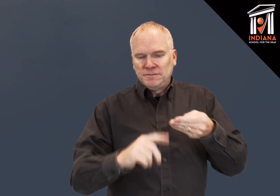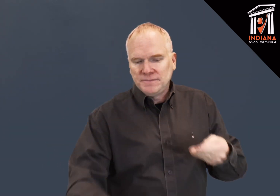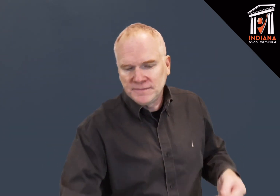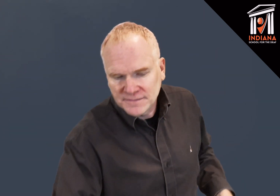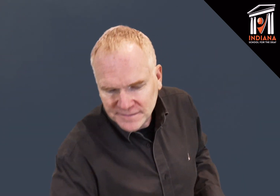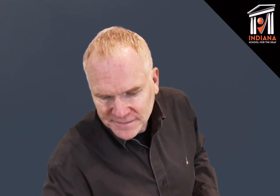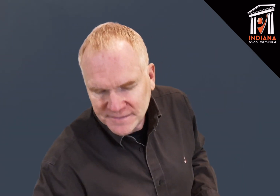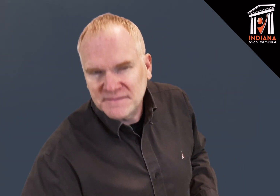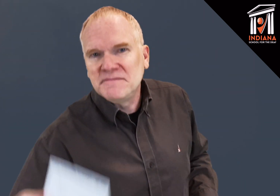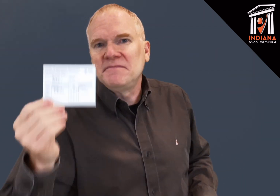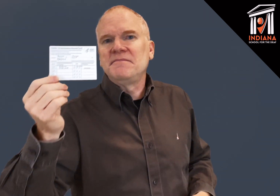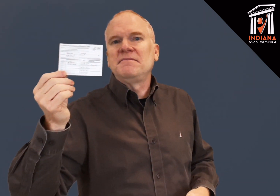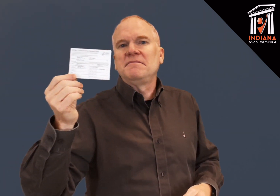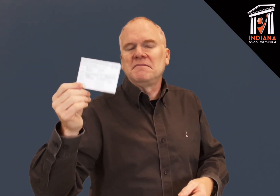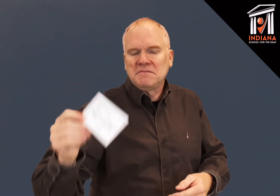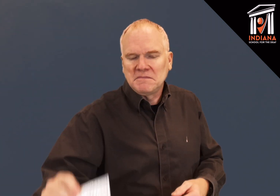me on my way. I got the card.